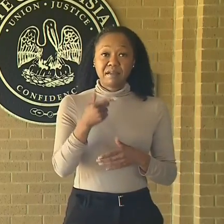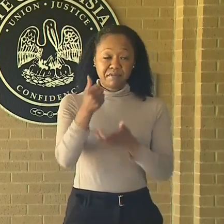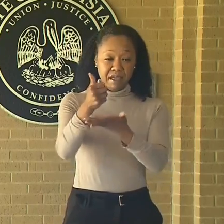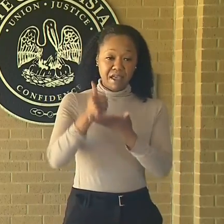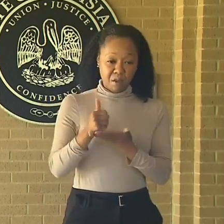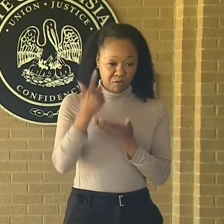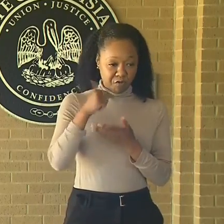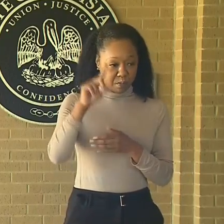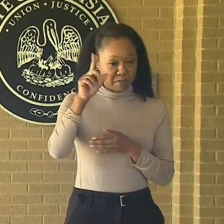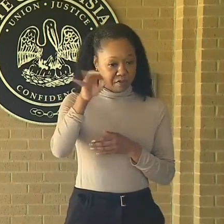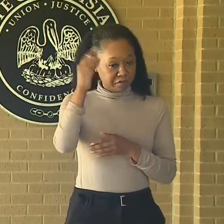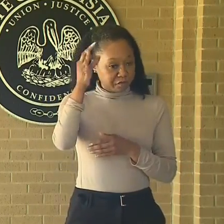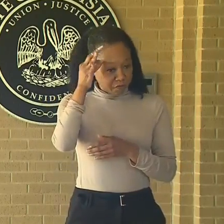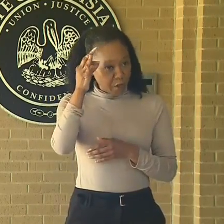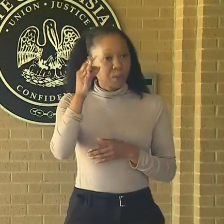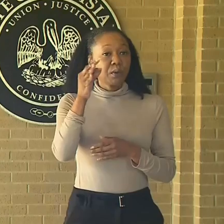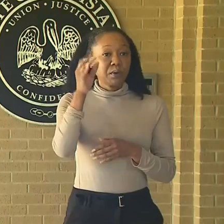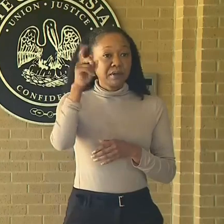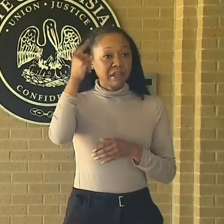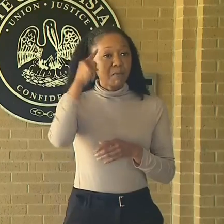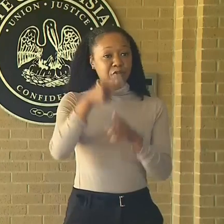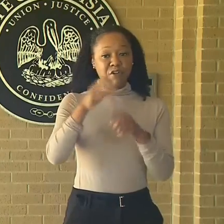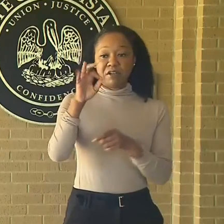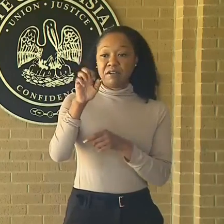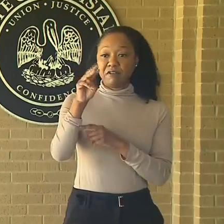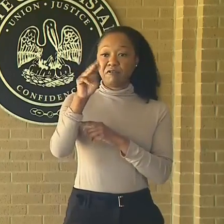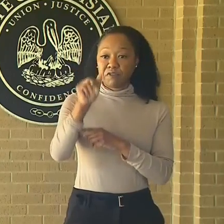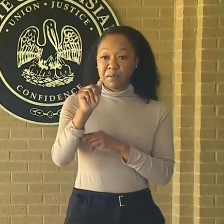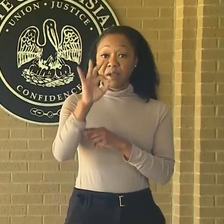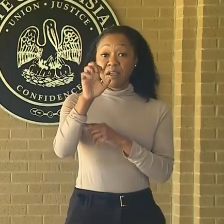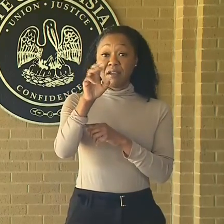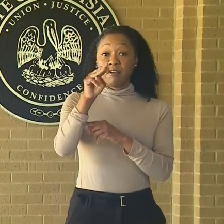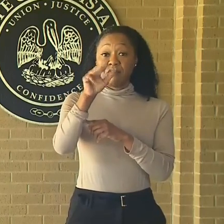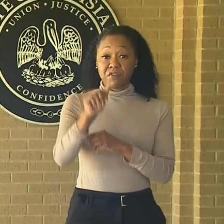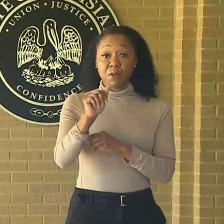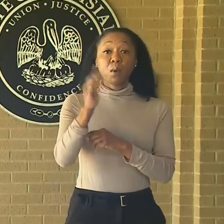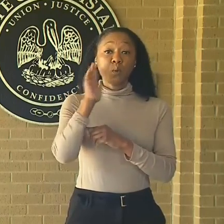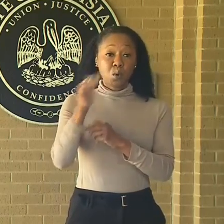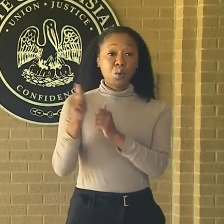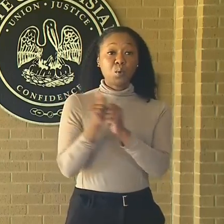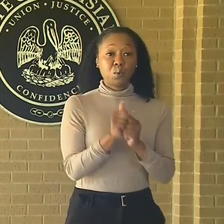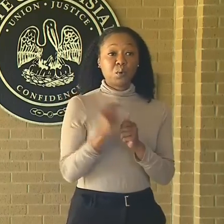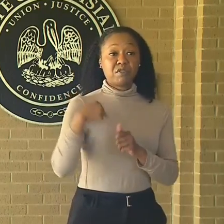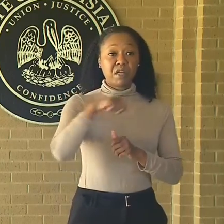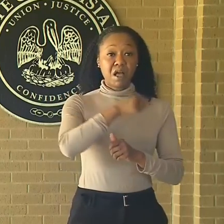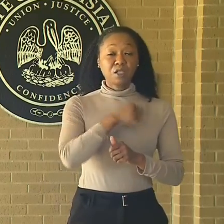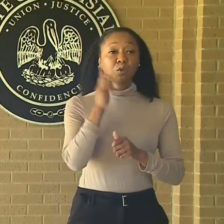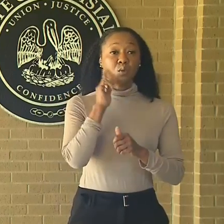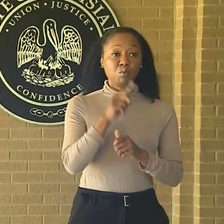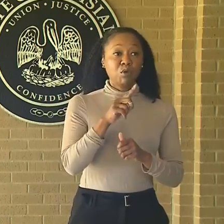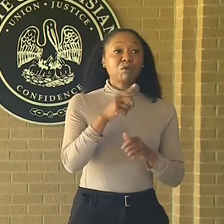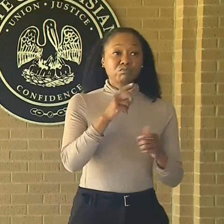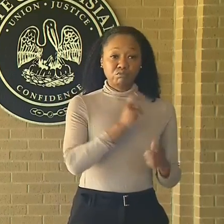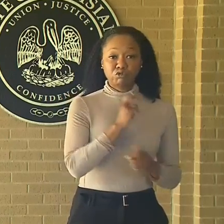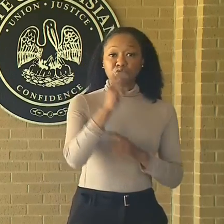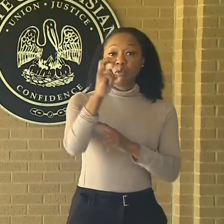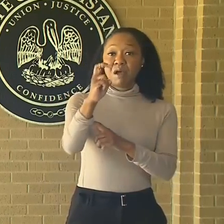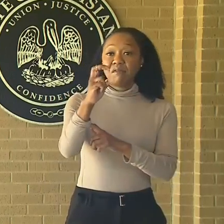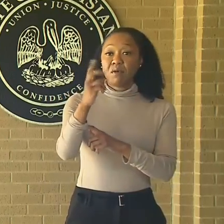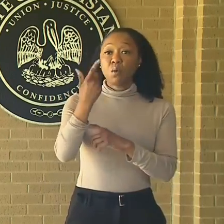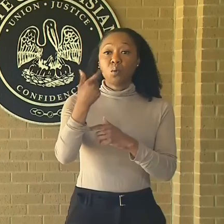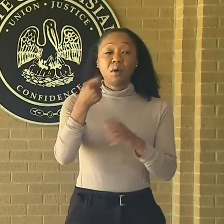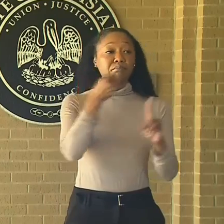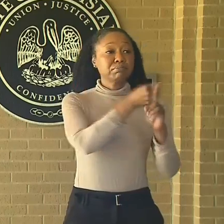government, particularly from FEMA, and we will have FEMA individuals with us traveling to the affected area today. And we